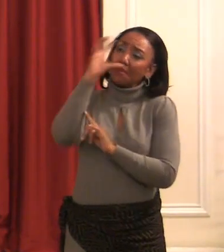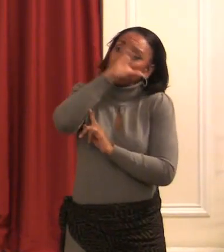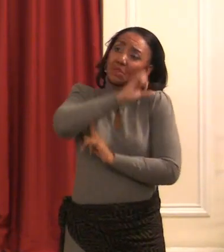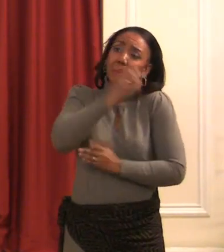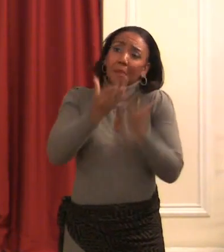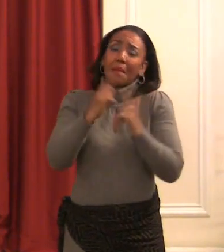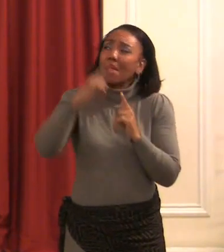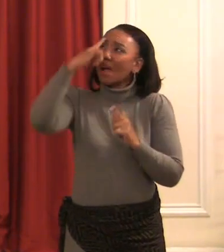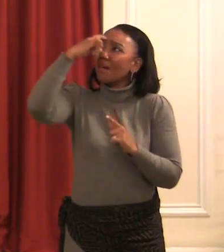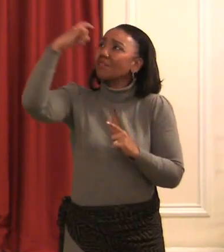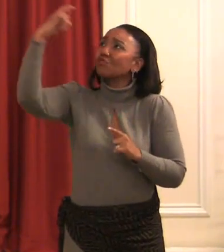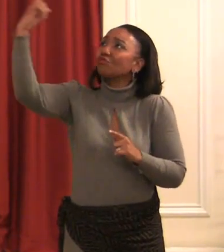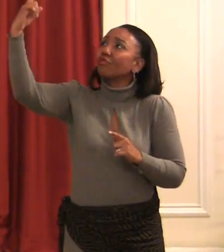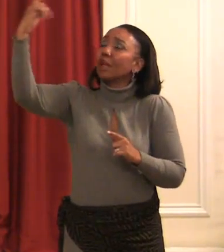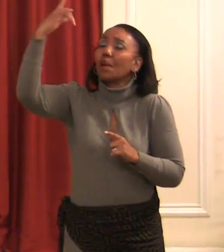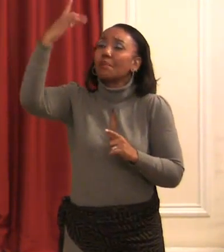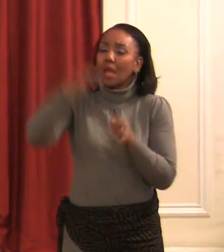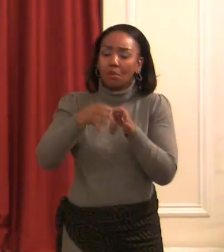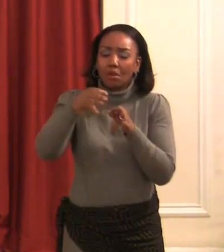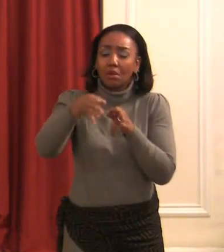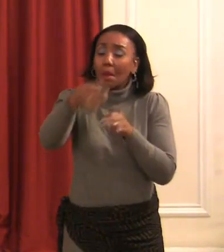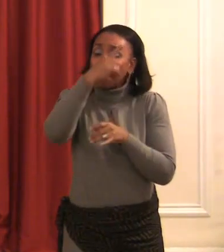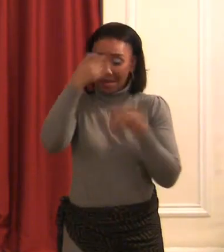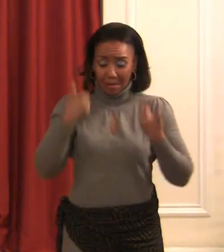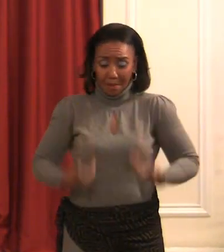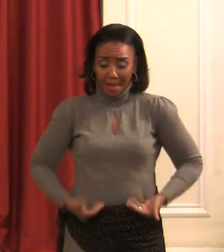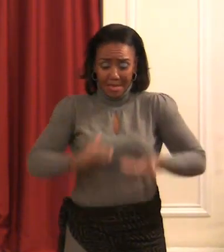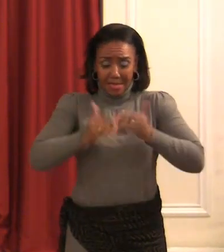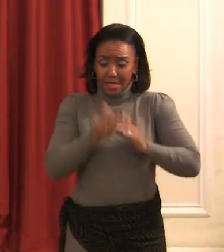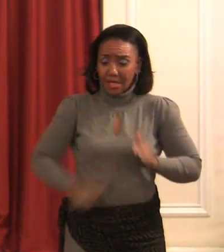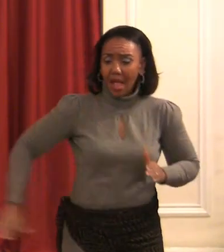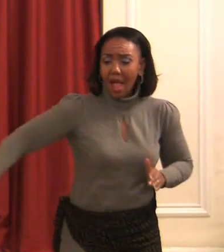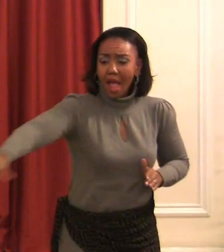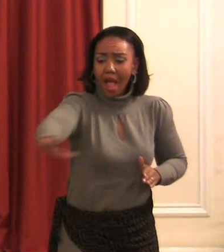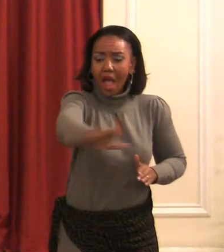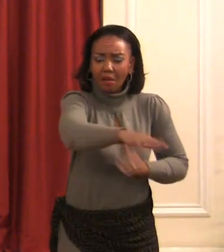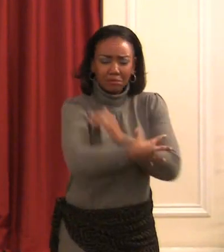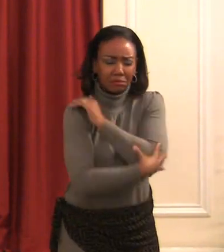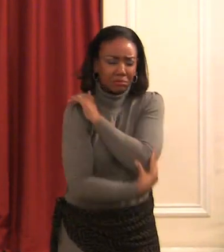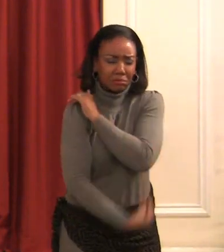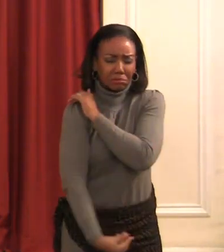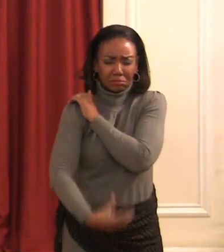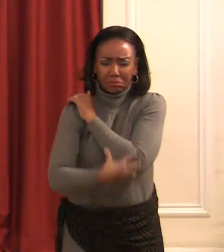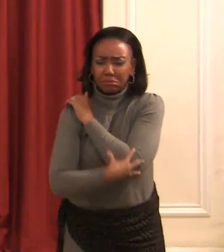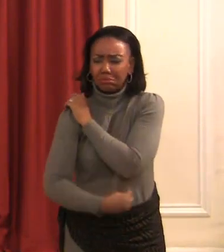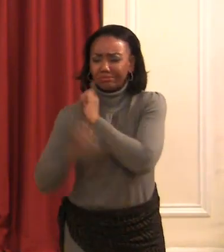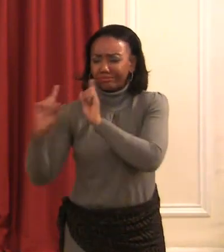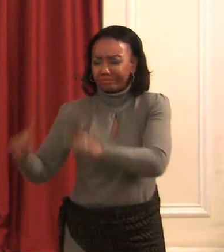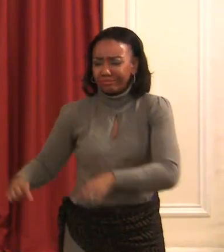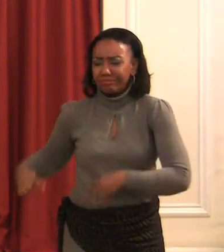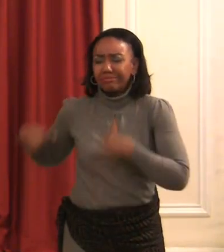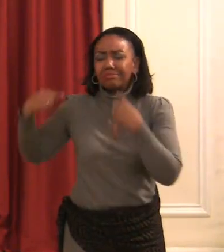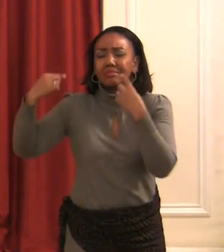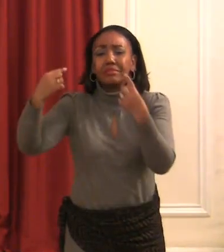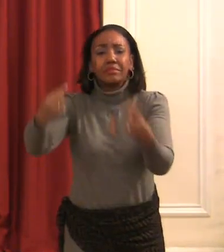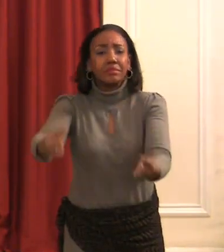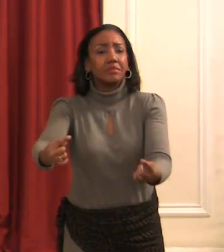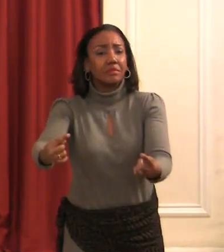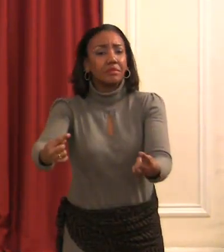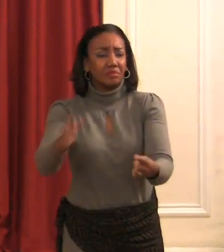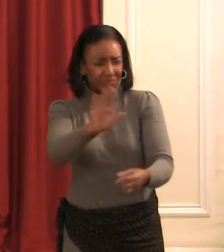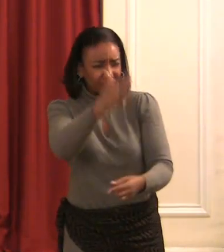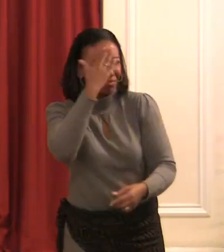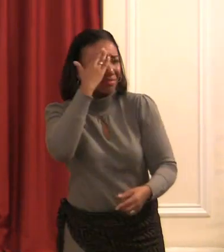a dream deferred, because as a town, I have been impoverished for most of my existence.